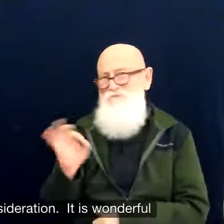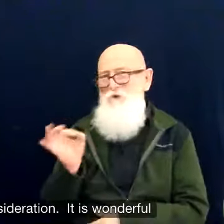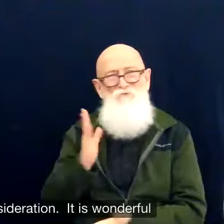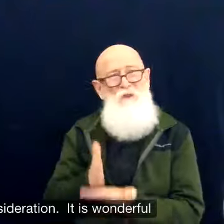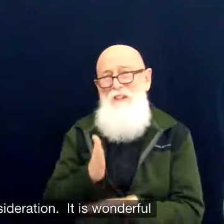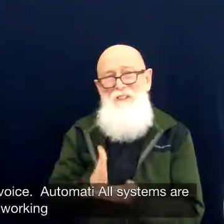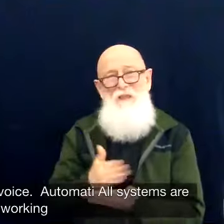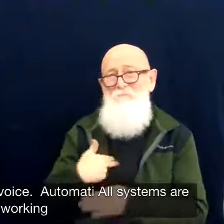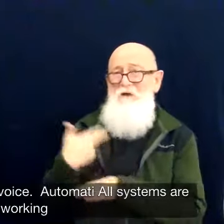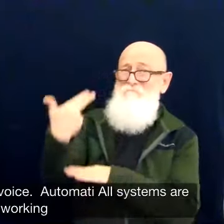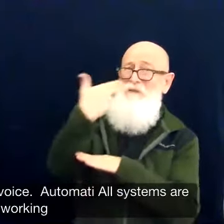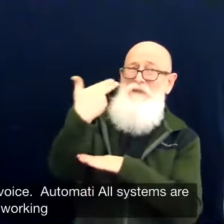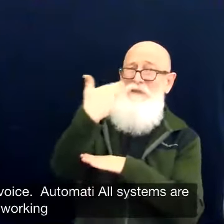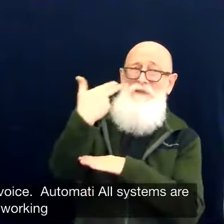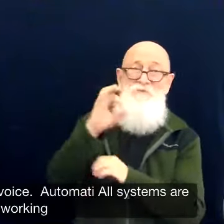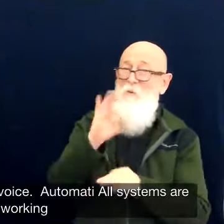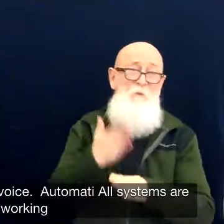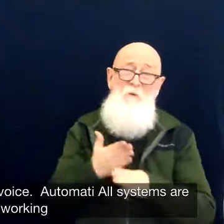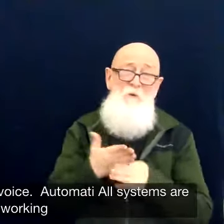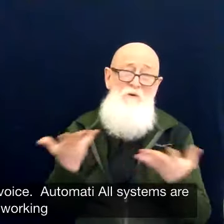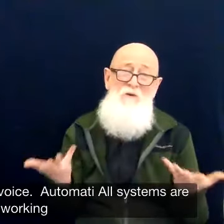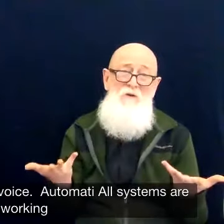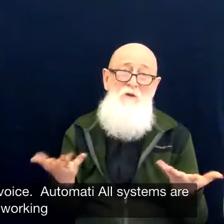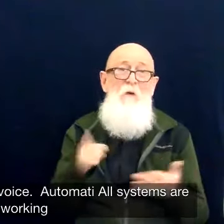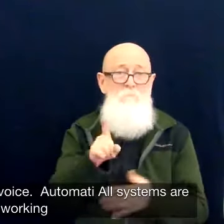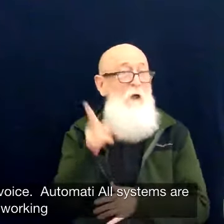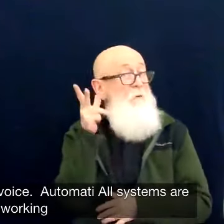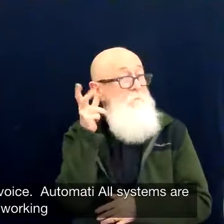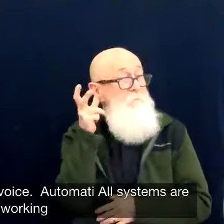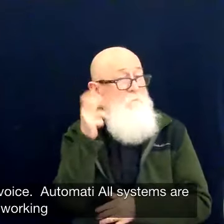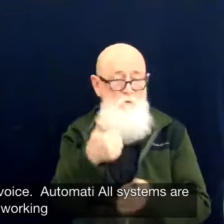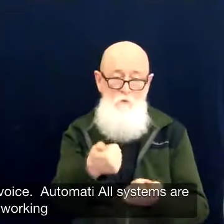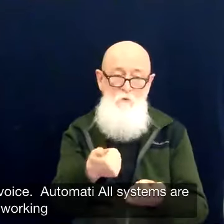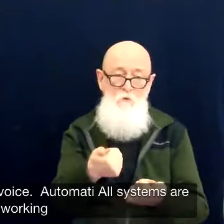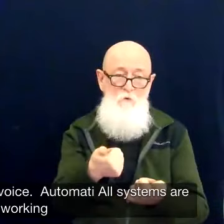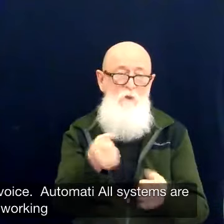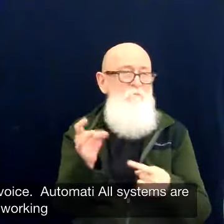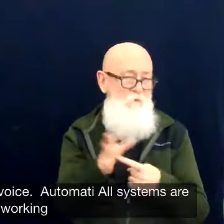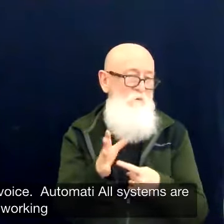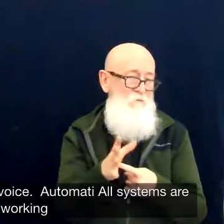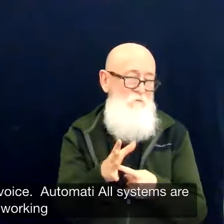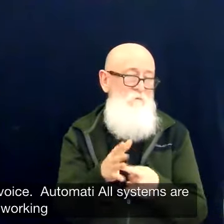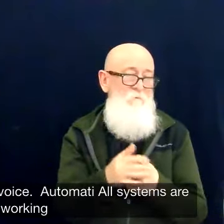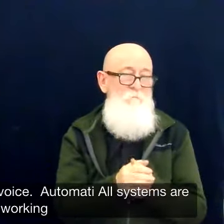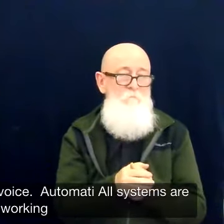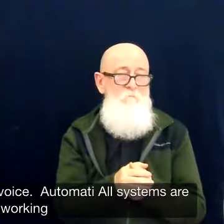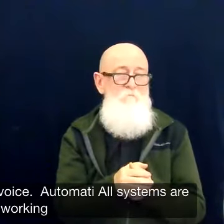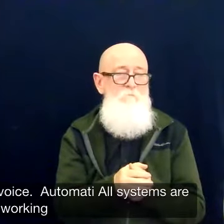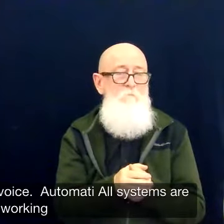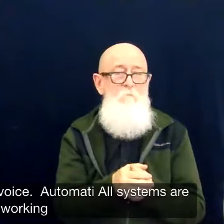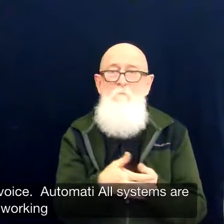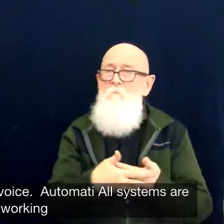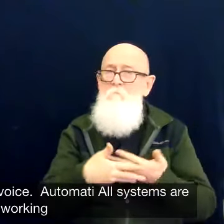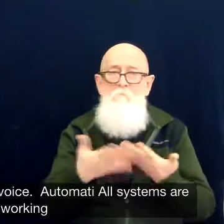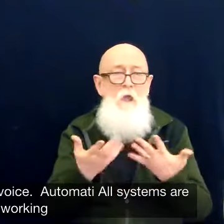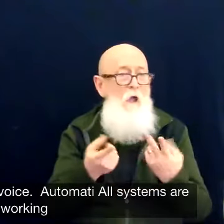still trying. Video, but we can hear you. That's the main thing. Thank you. Just before I move on, are there